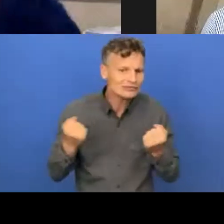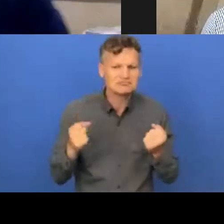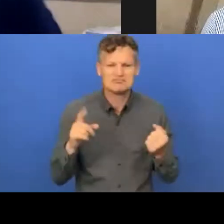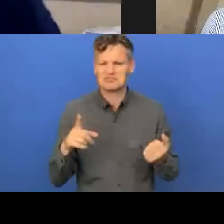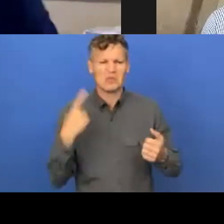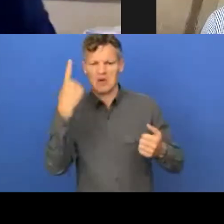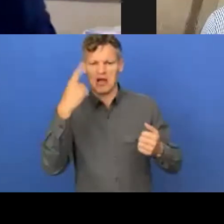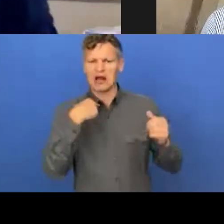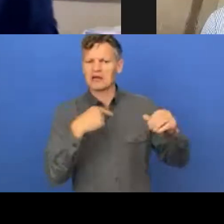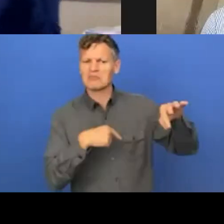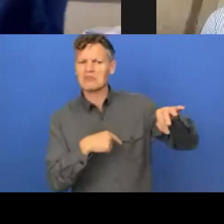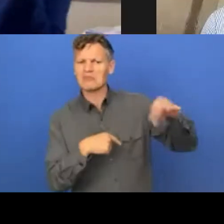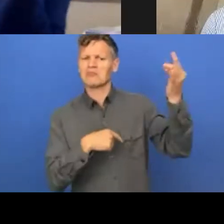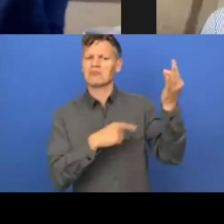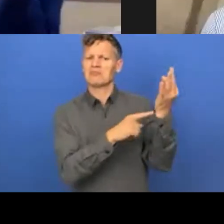can be made